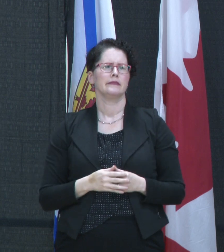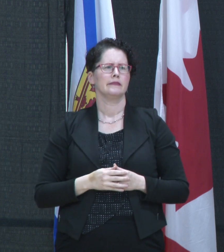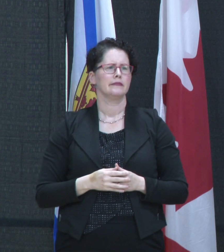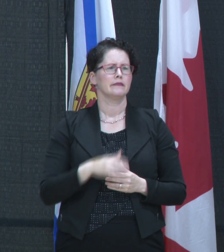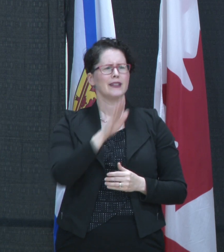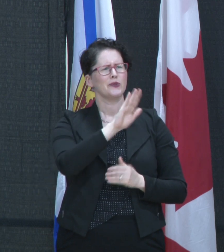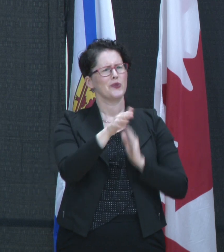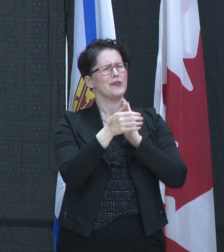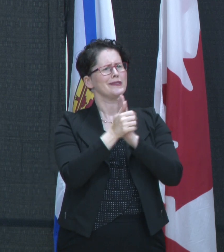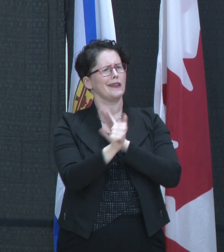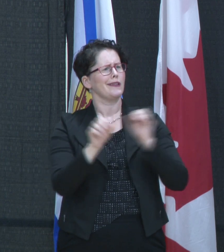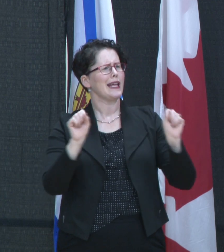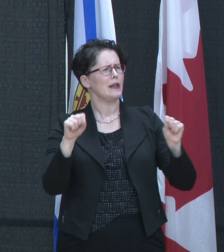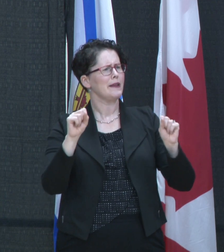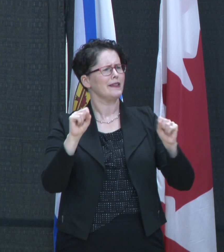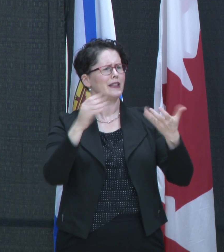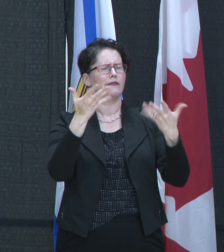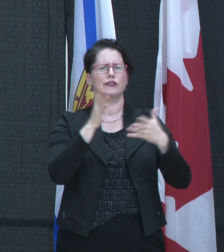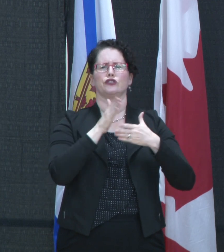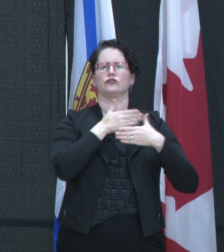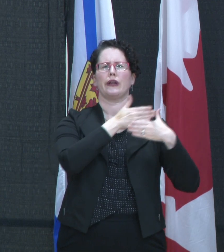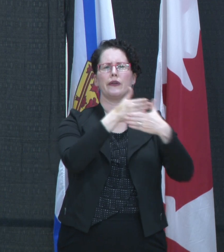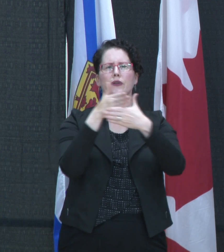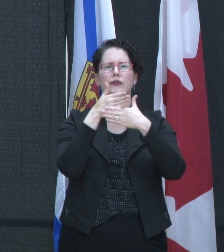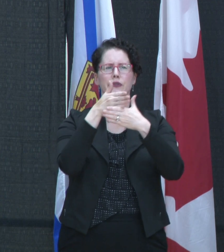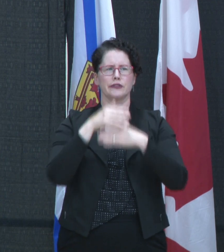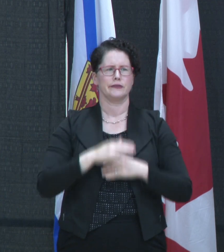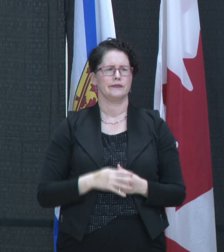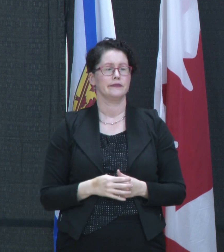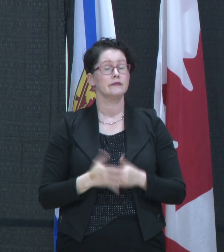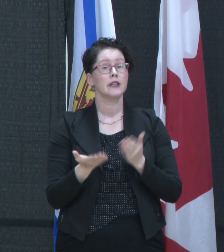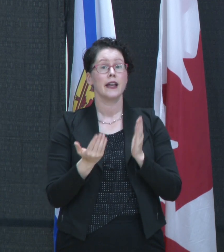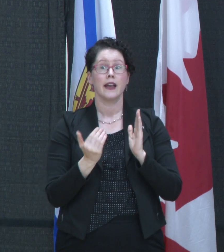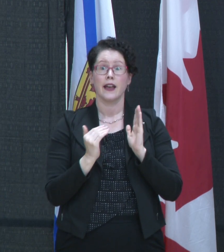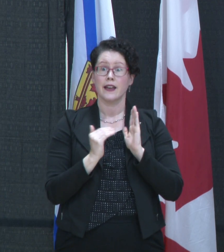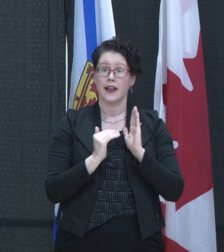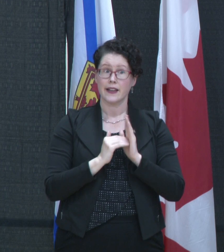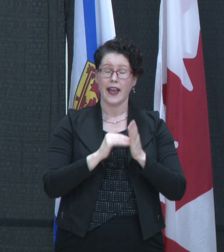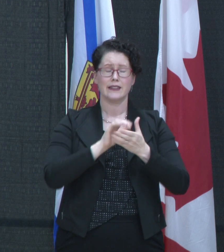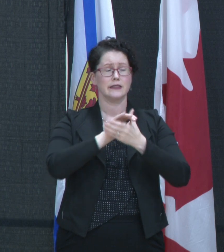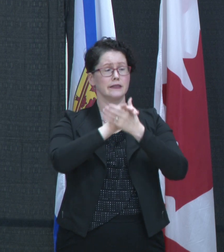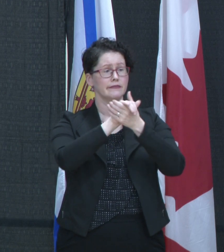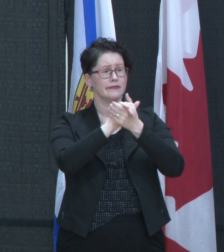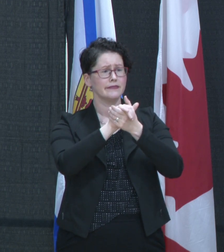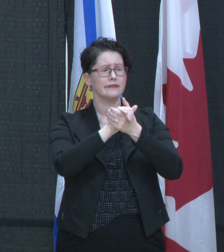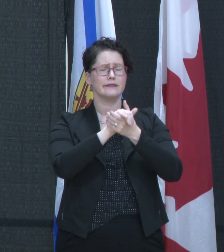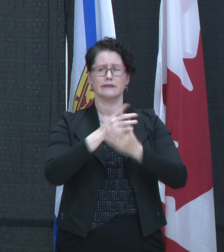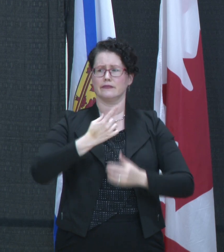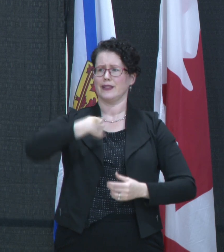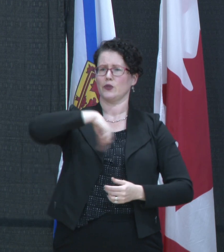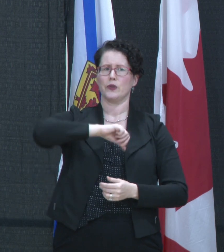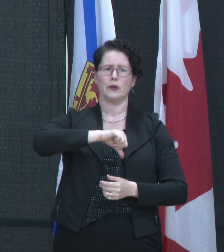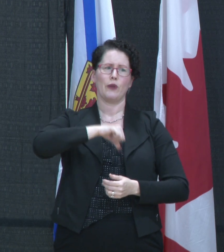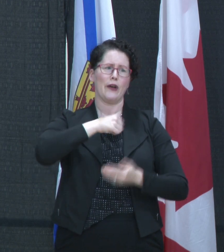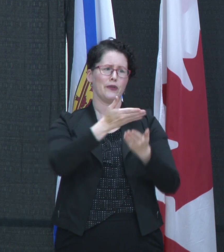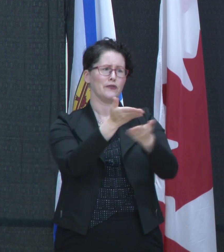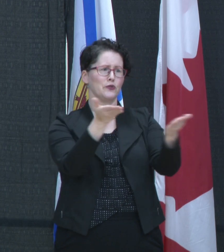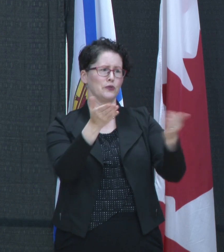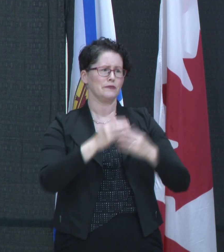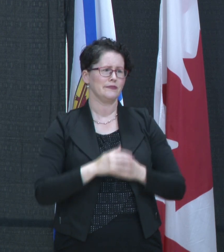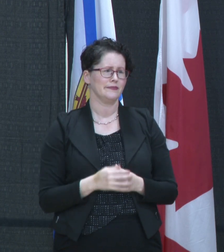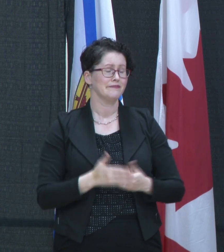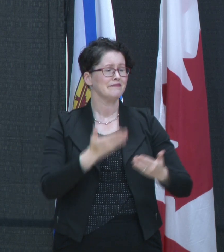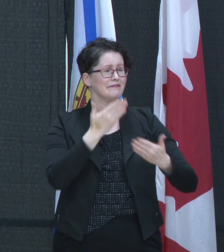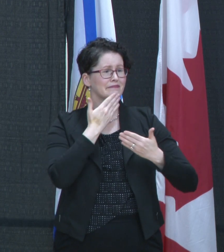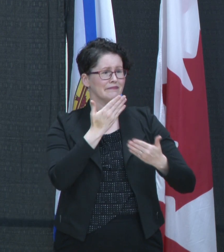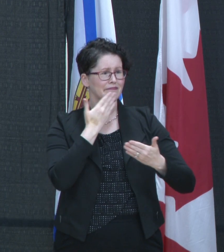abilities that you have. Again, congratulations. We are so, so proud of you, and thank you. Thank